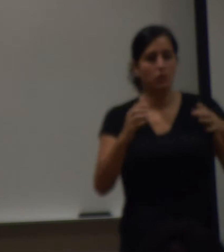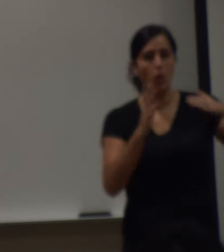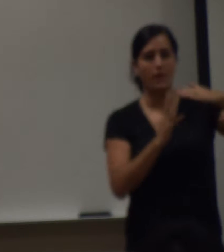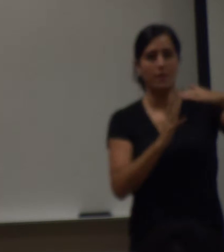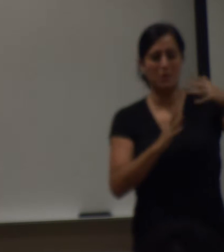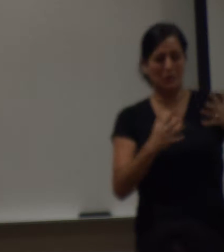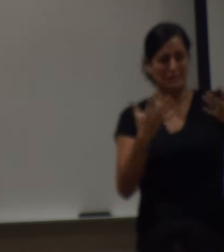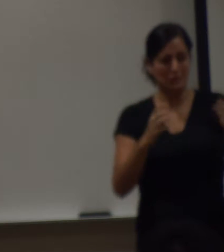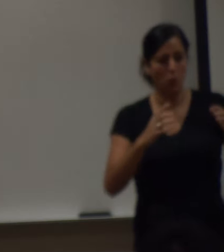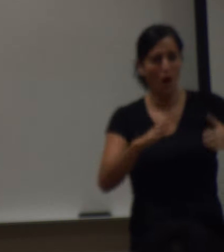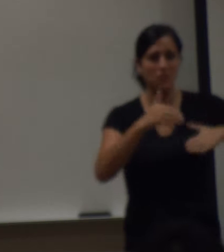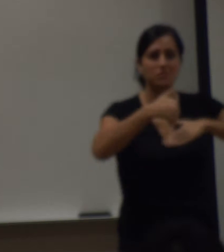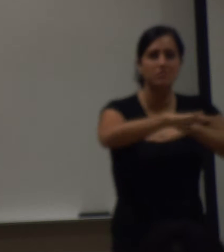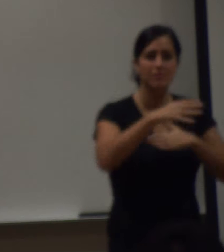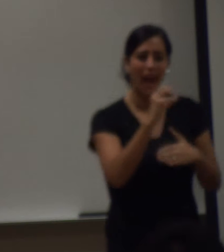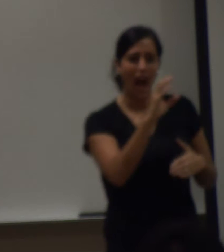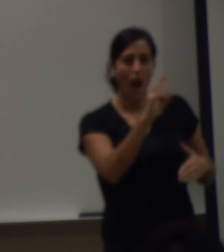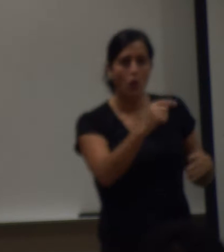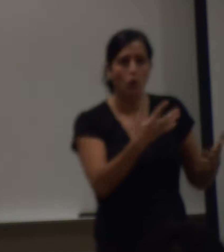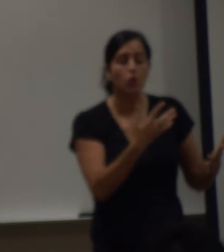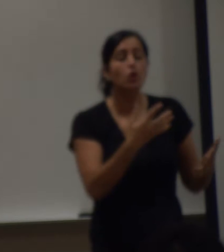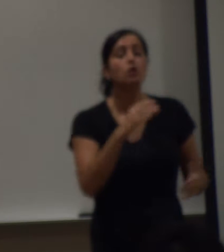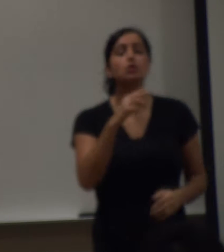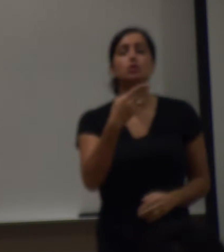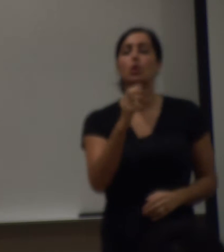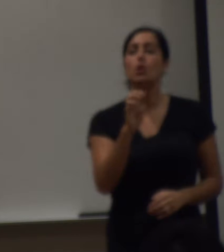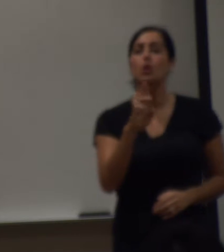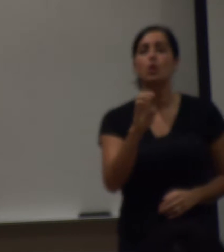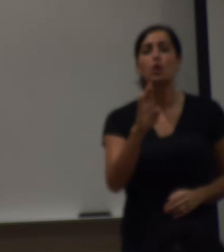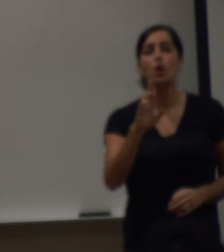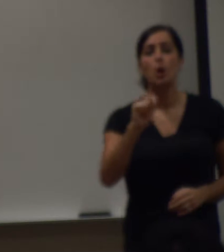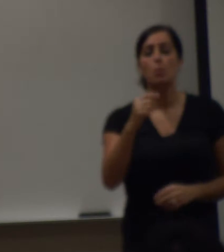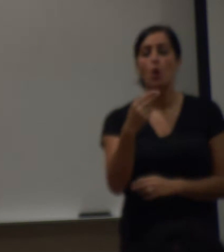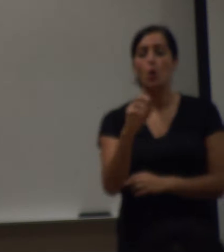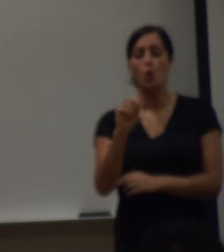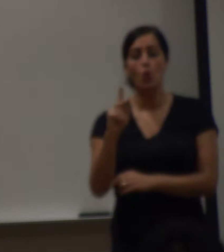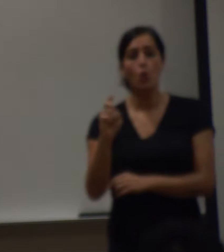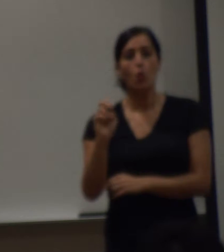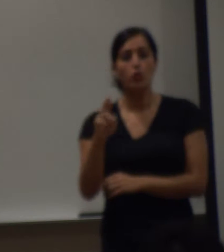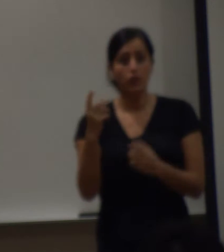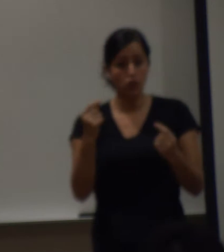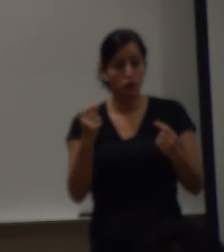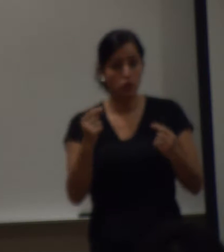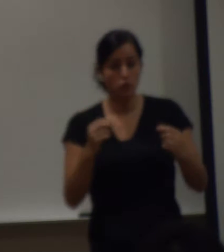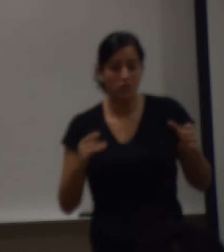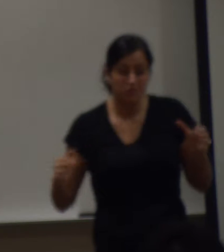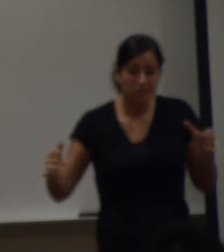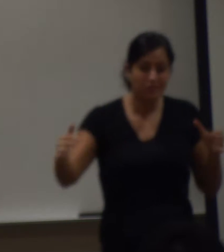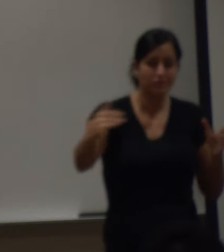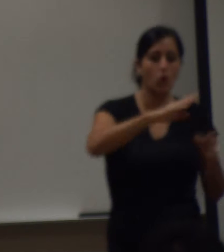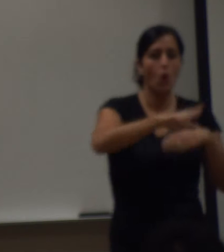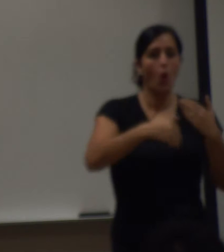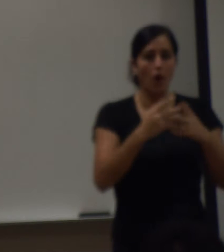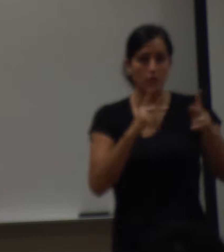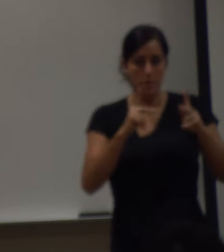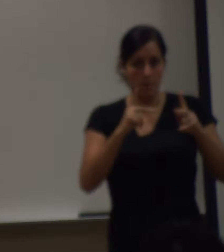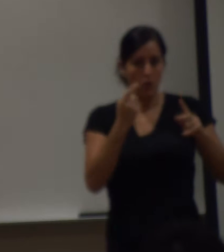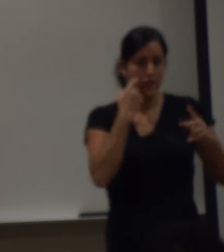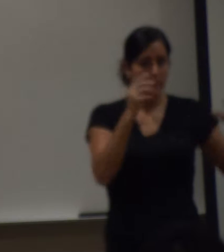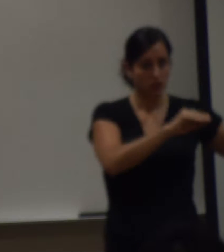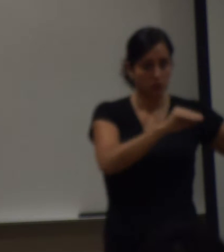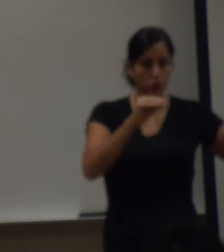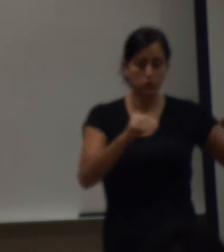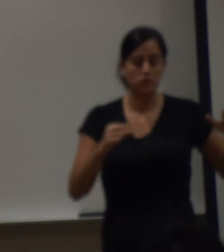what did Herbert Hoover do? He rounded up migrants, one of the greatest periods of deportations